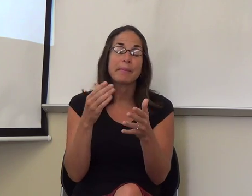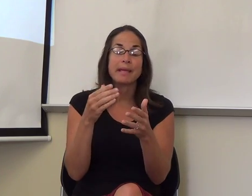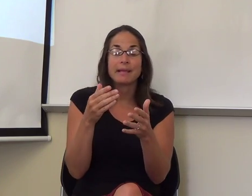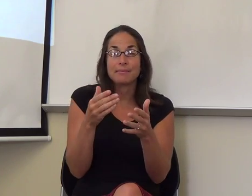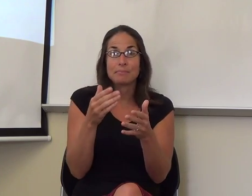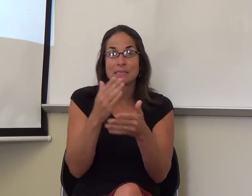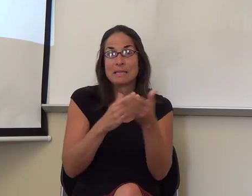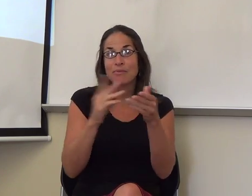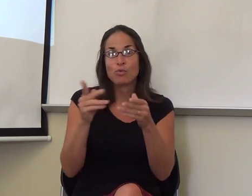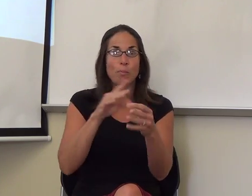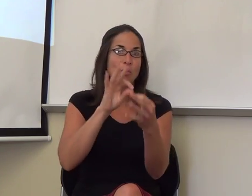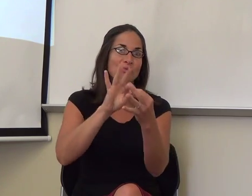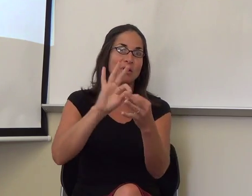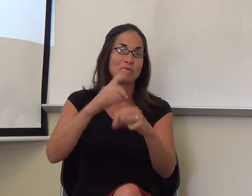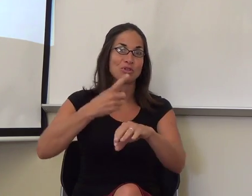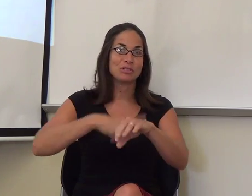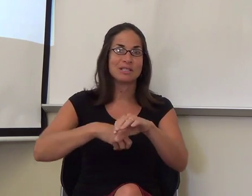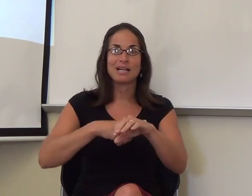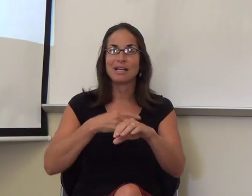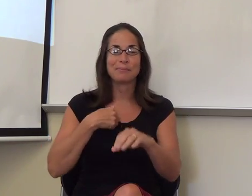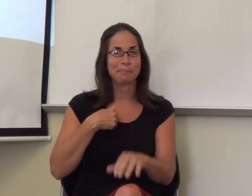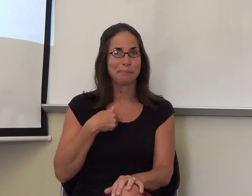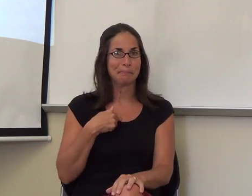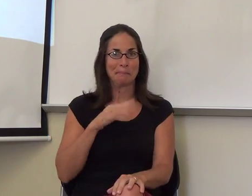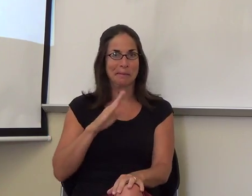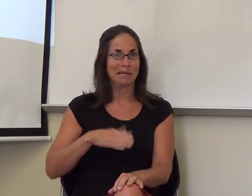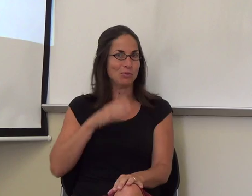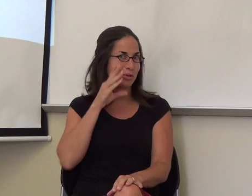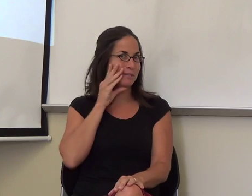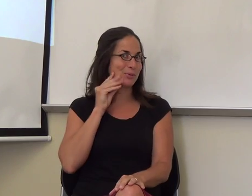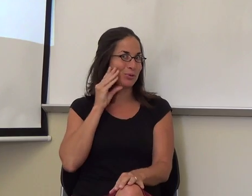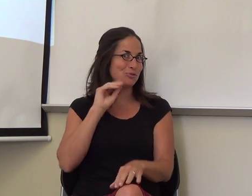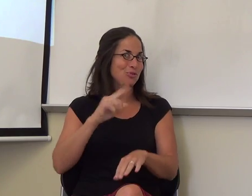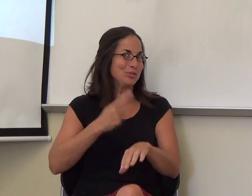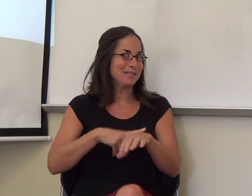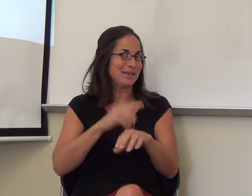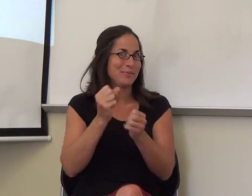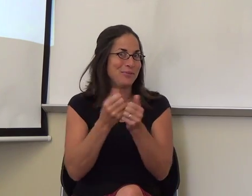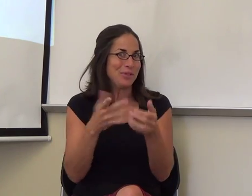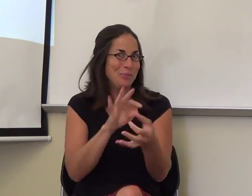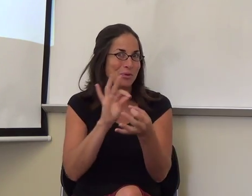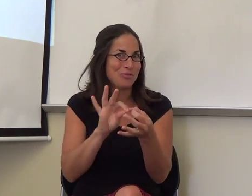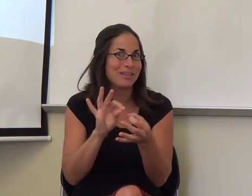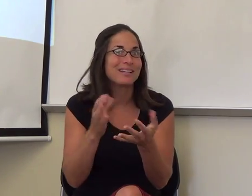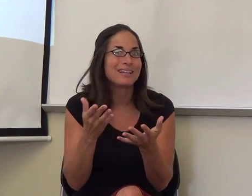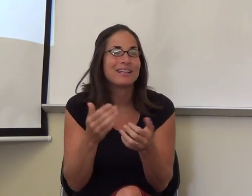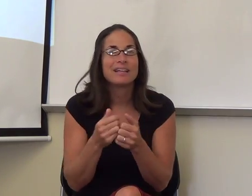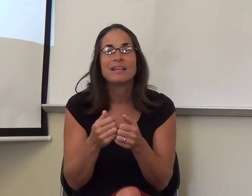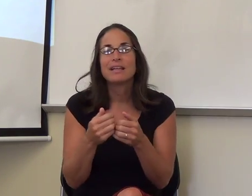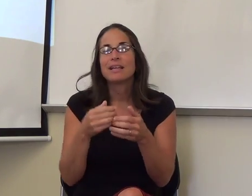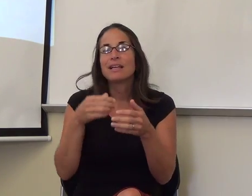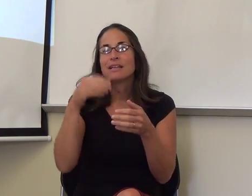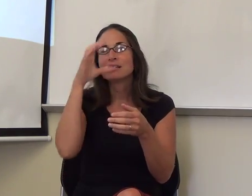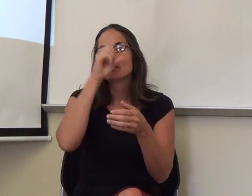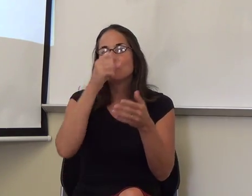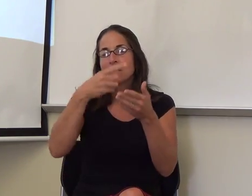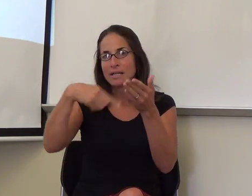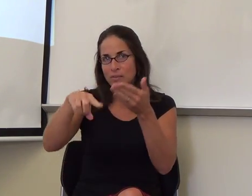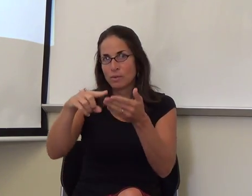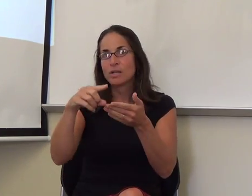time, which in my experience teaching this class has never happened. So most likely, you will be working on it again